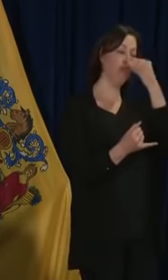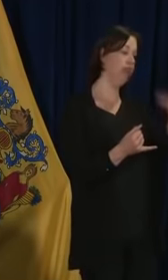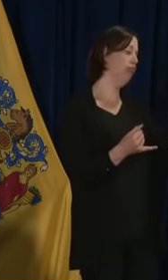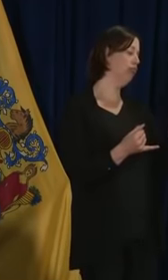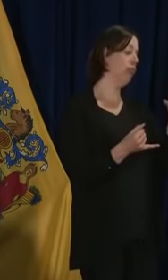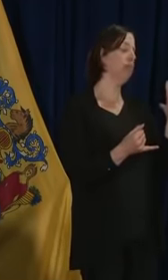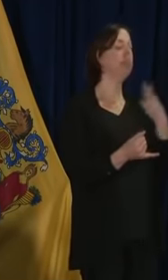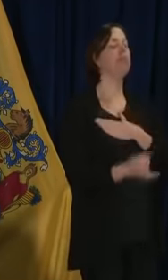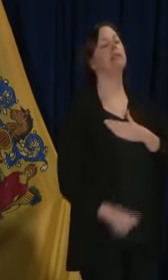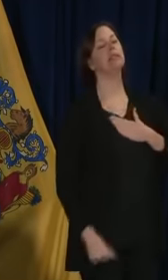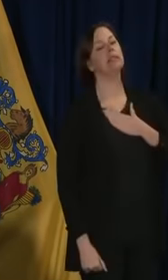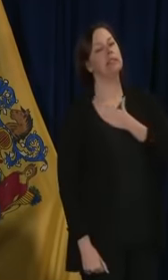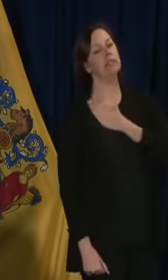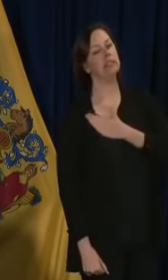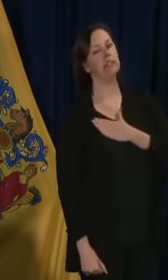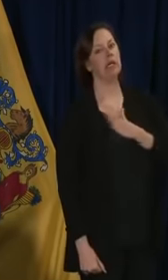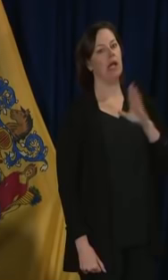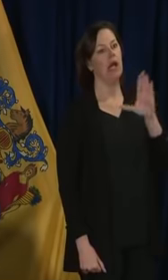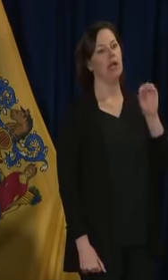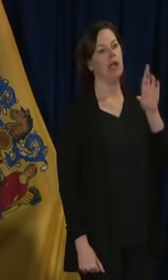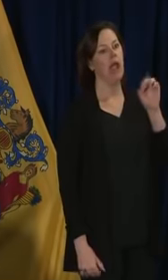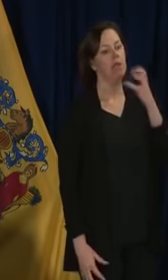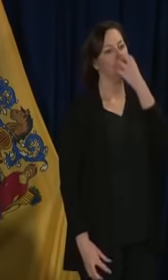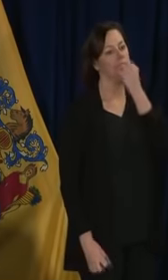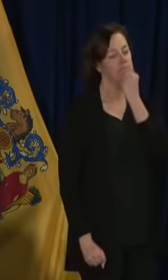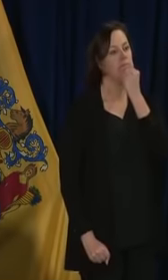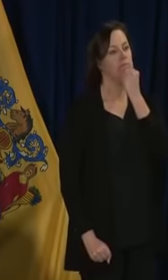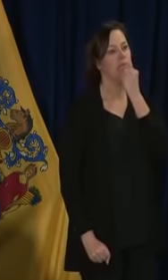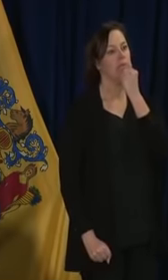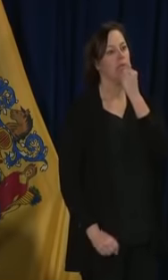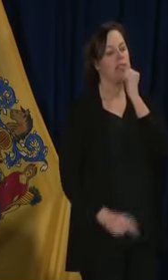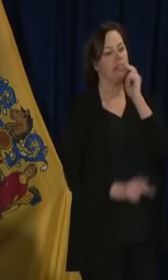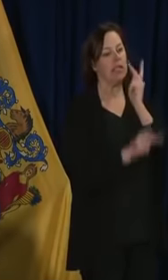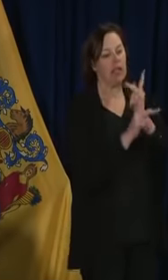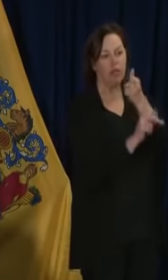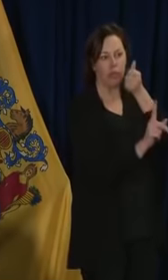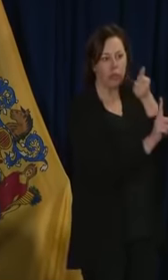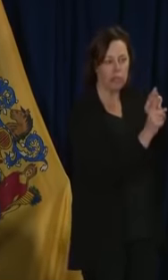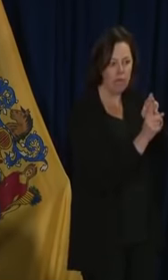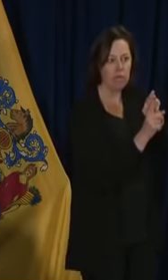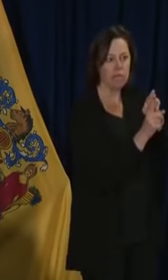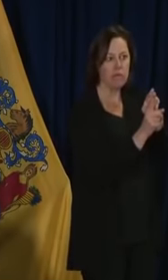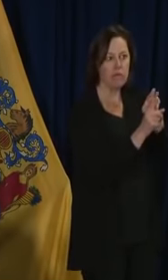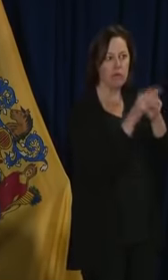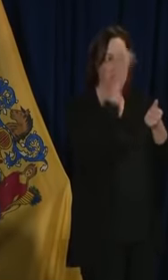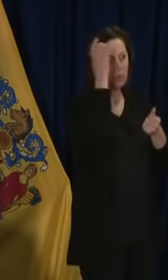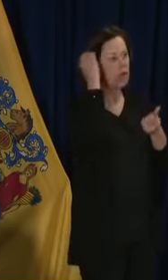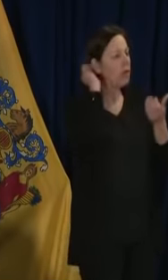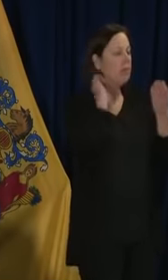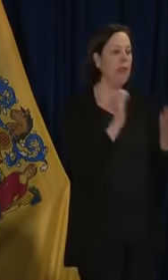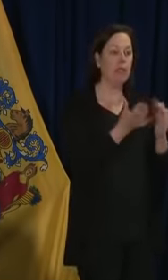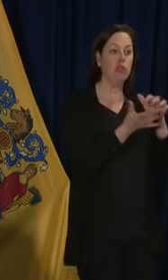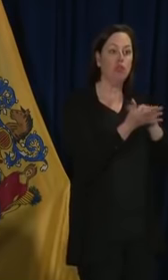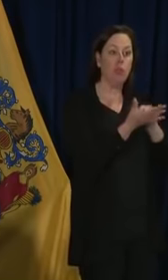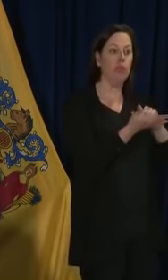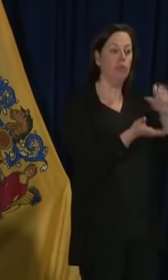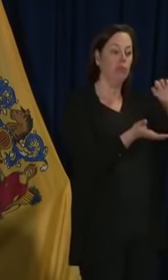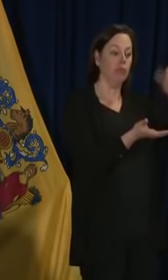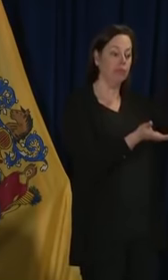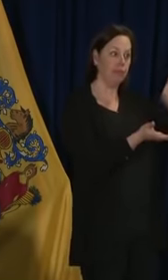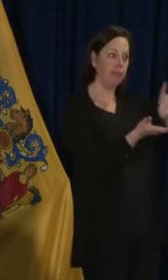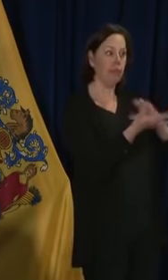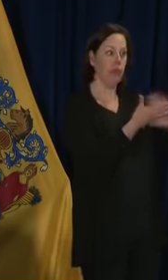am begging you to care, to do what you need to do personally. Even the little things, the soap and water, the